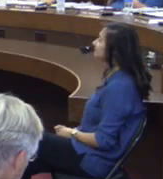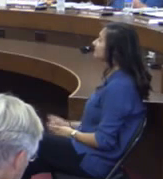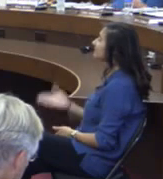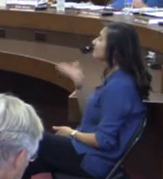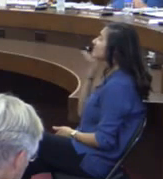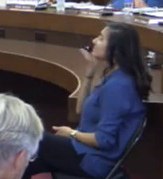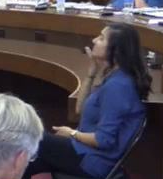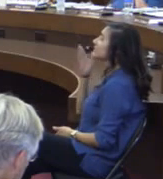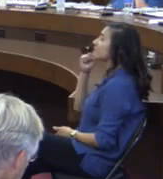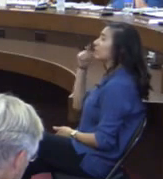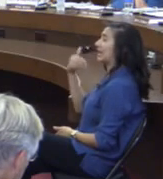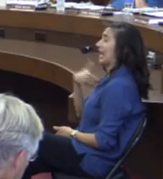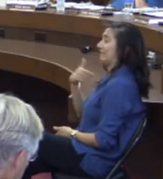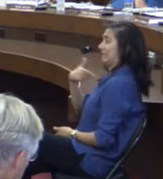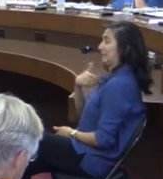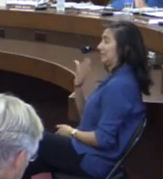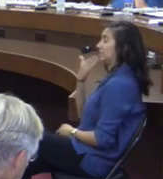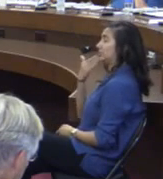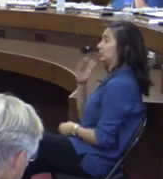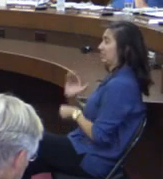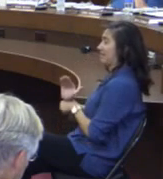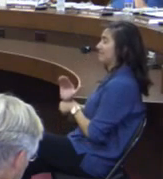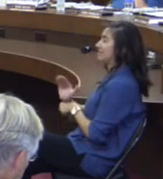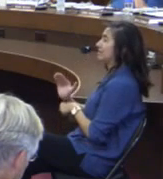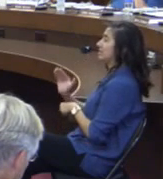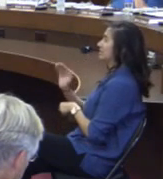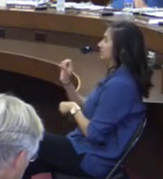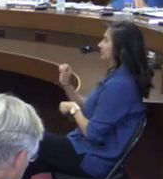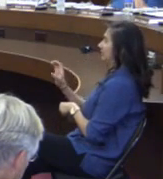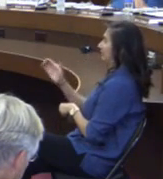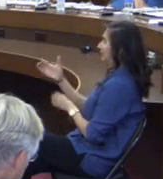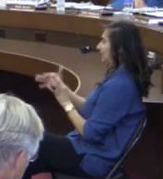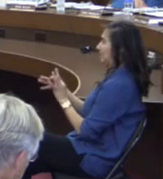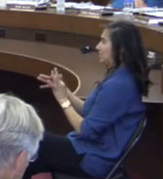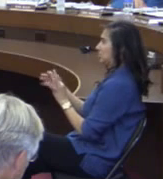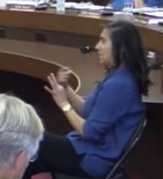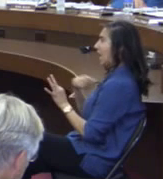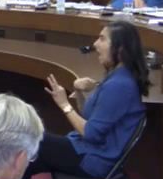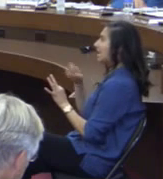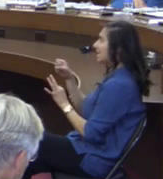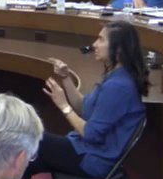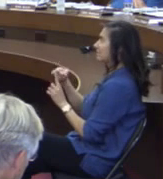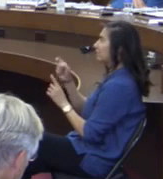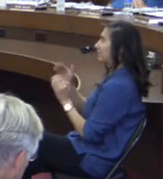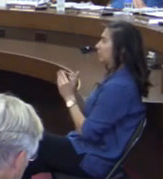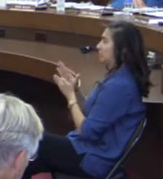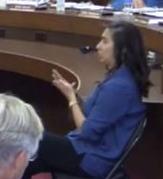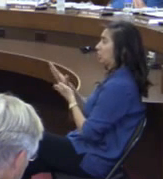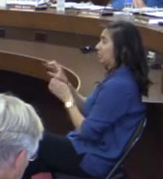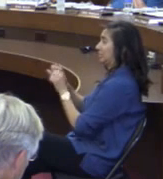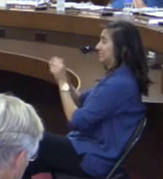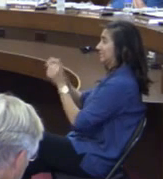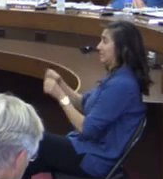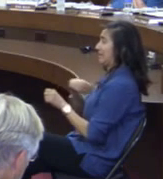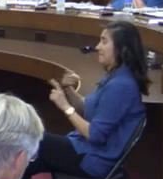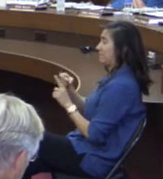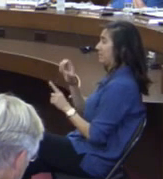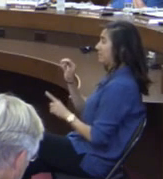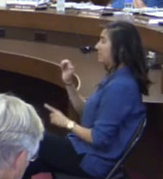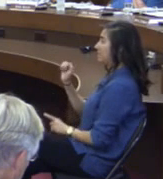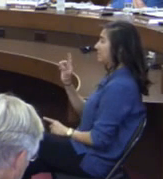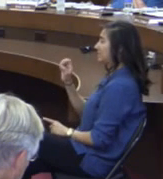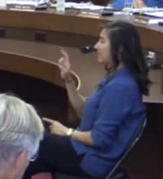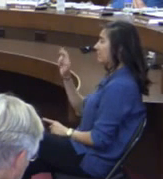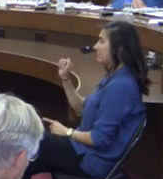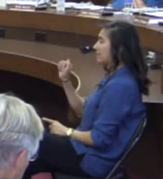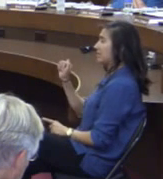Thank you for having me tonight. As Stephanie said, I did come through the community college system. I am from Madera County. I went